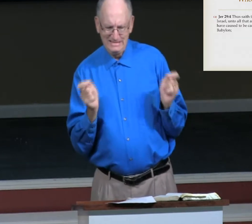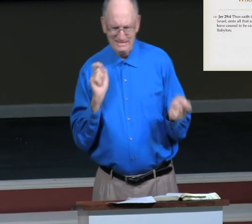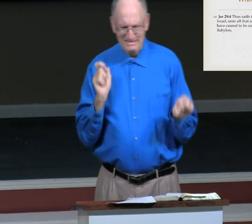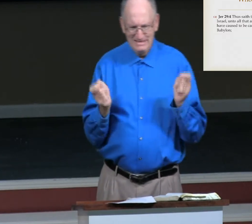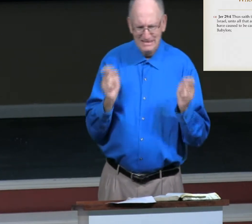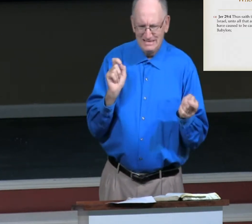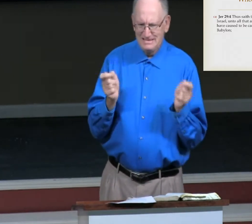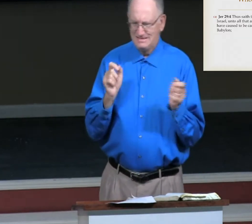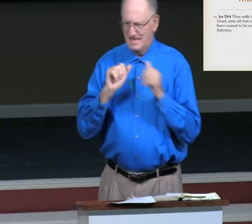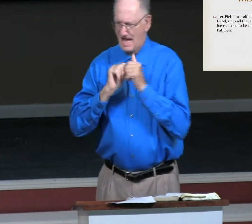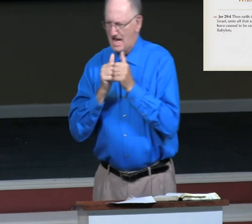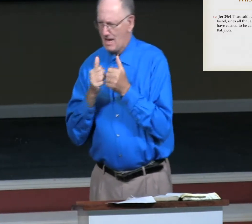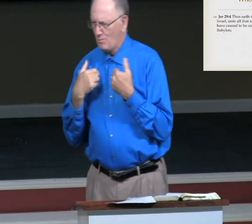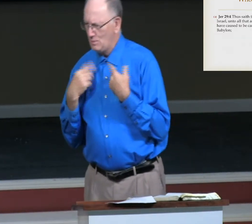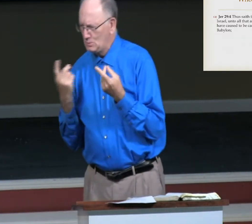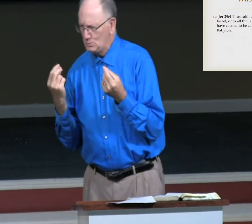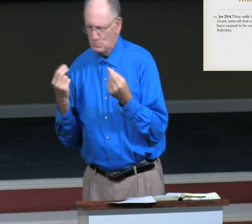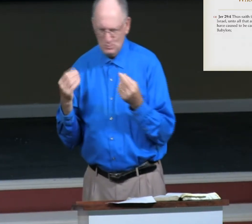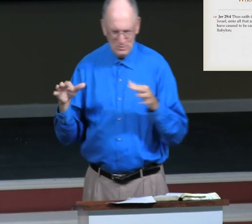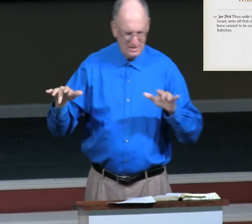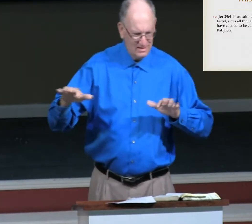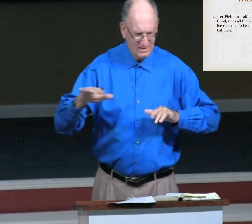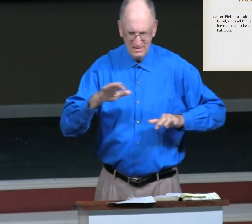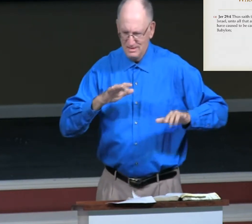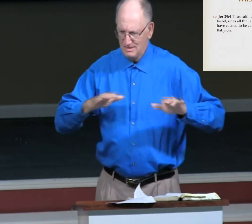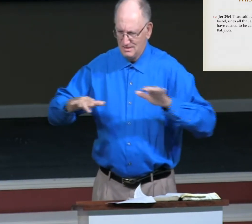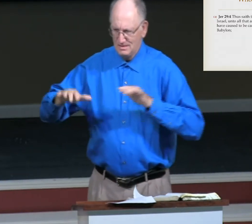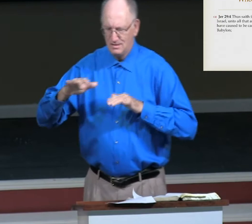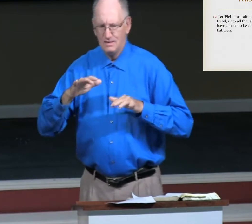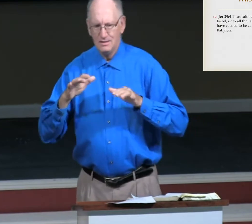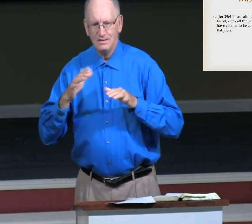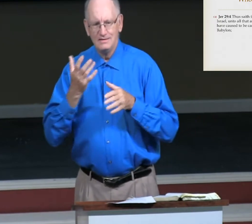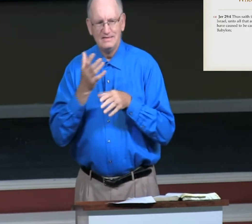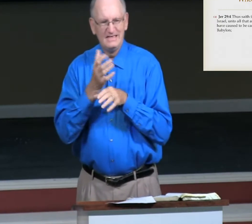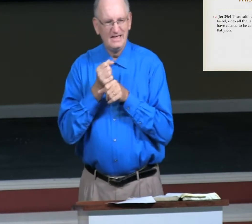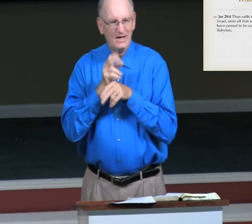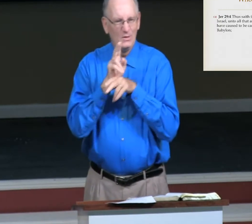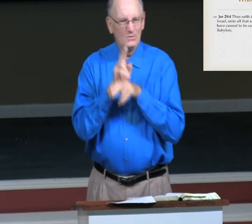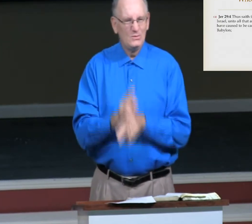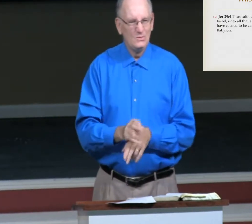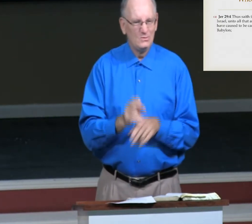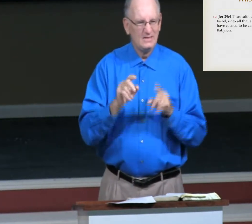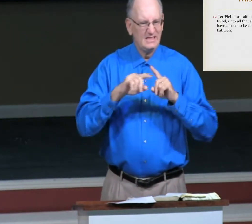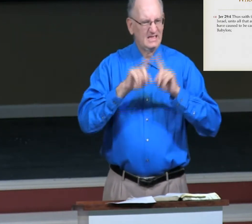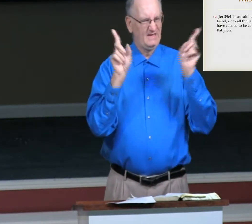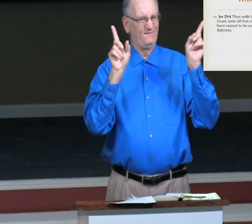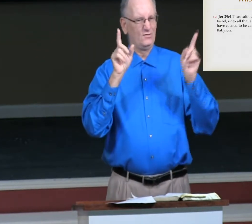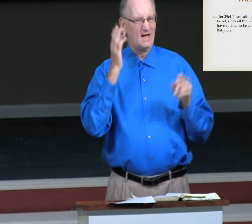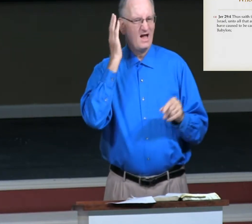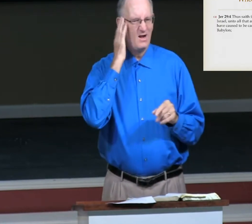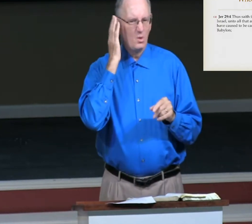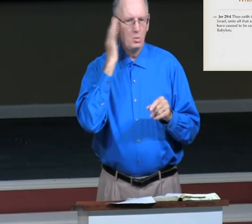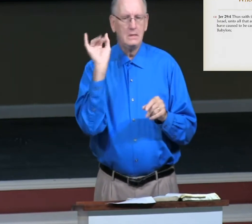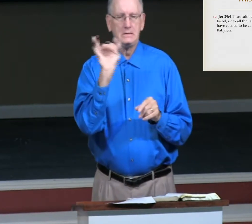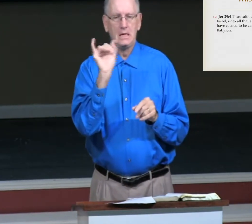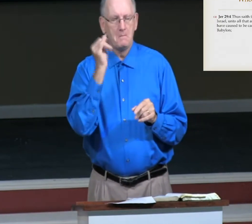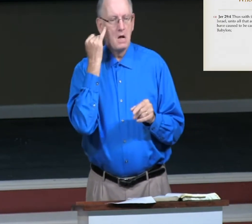and we have to adjust. What do we do? How do we do things? And we have to get used to a